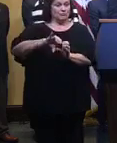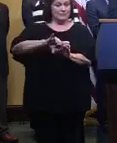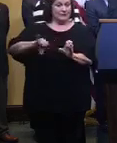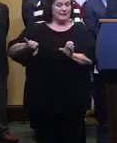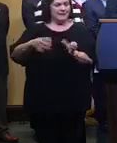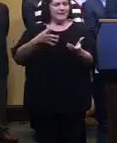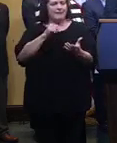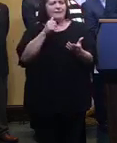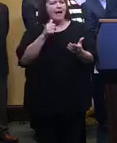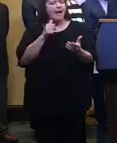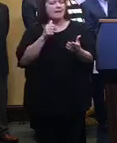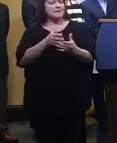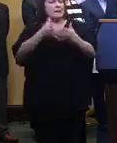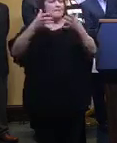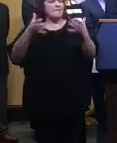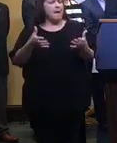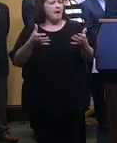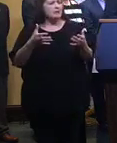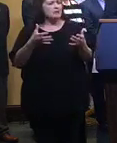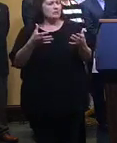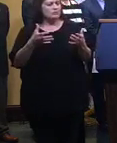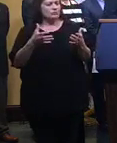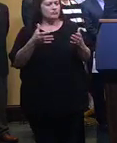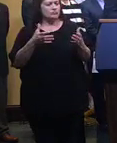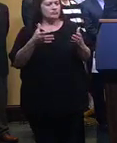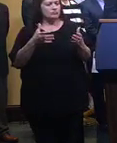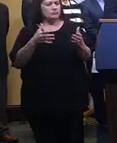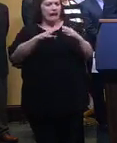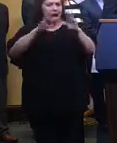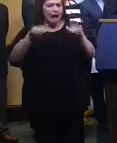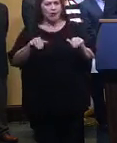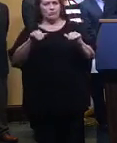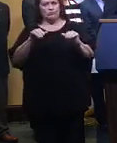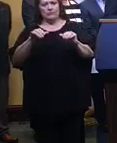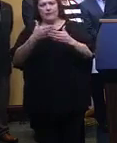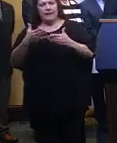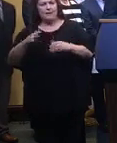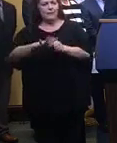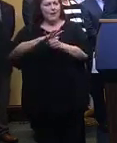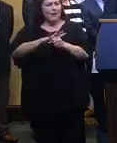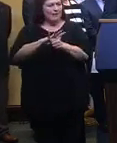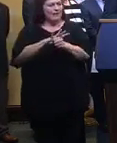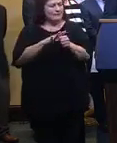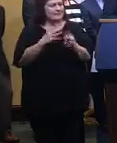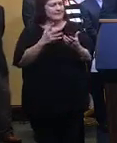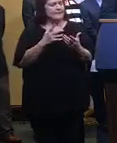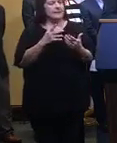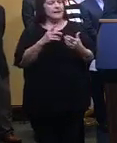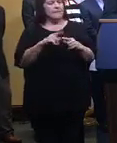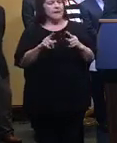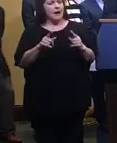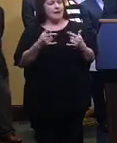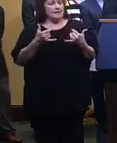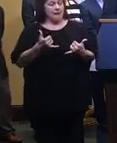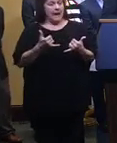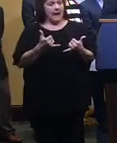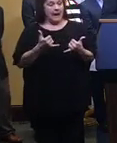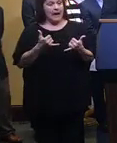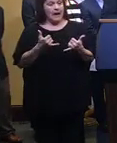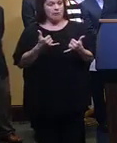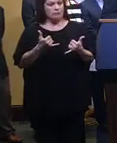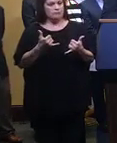as much concrete, when we didn't have as much development in this city. We have a very historic city, and we have very modern environmental problems that